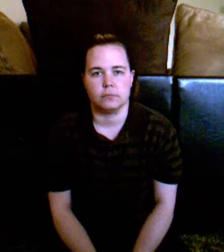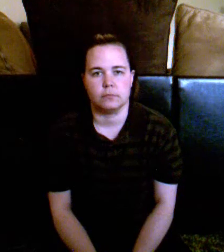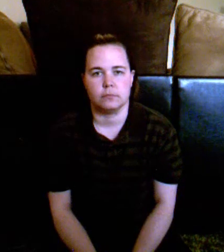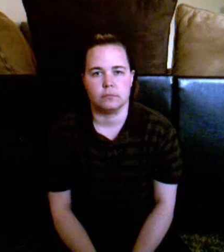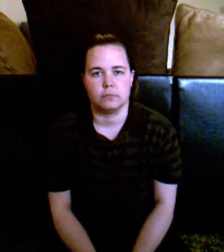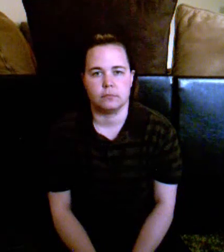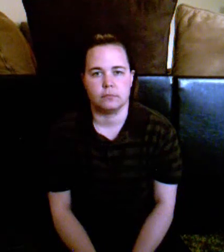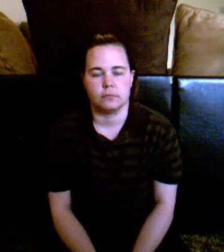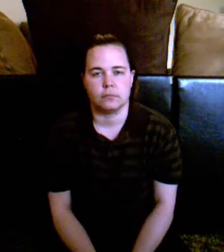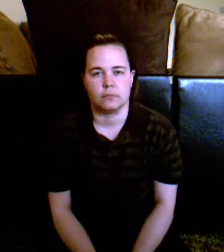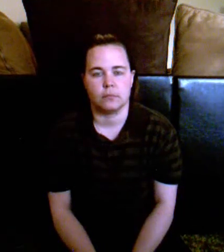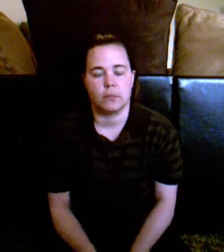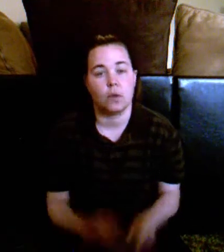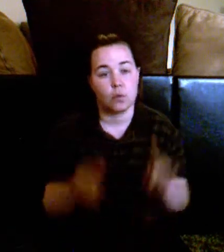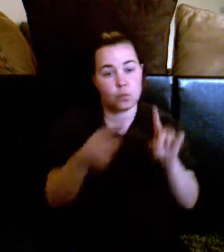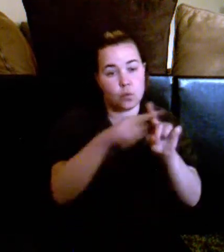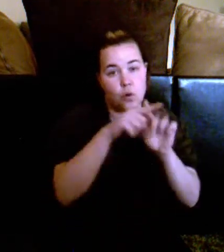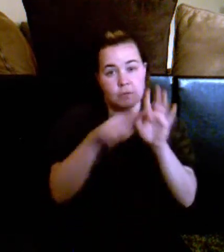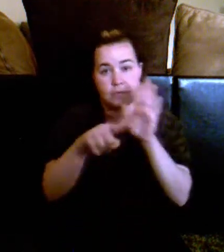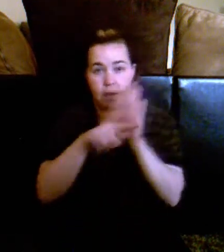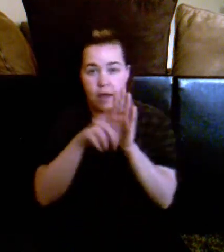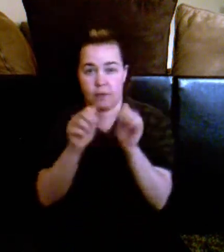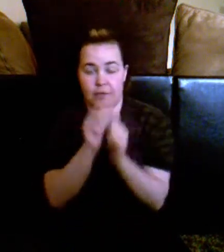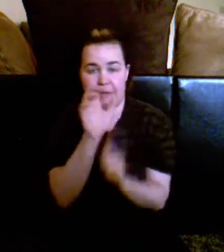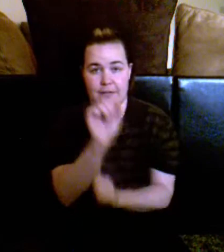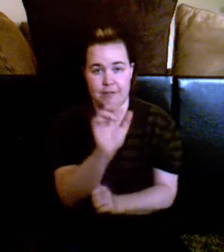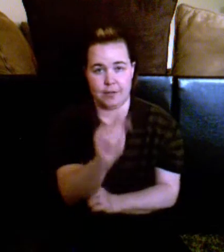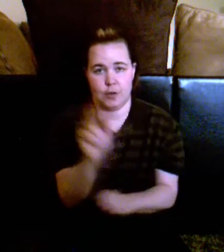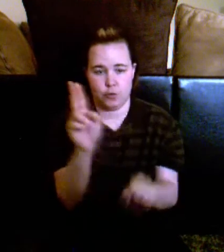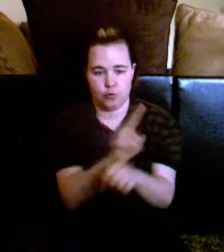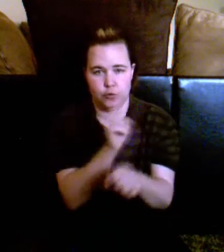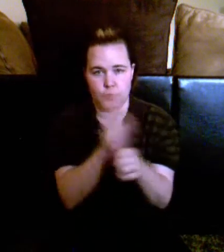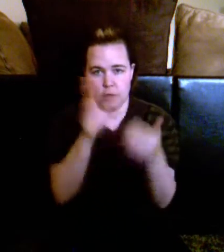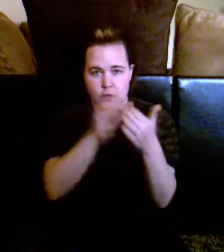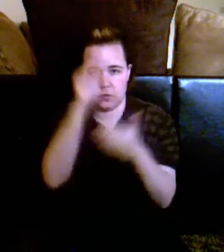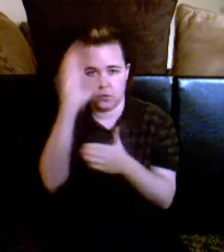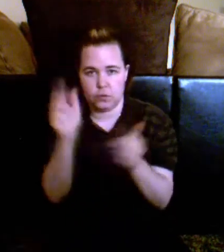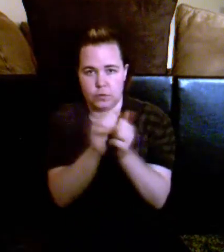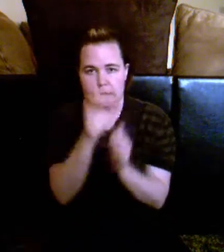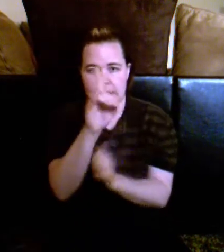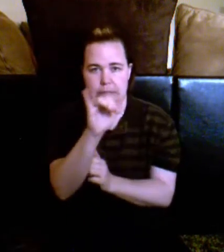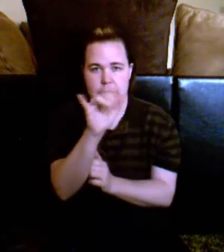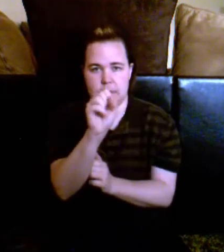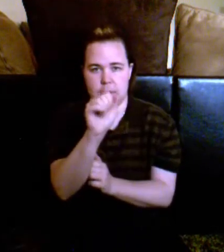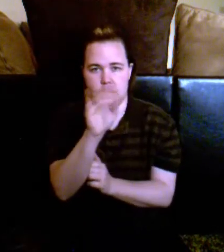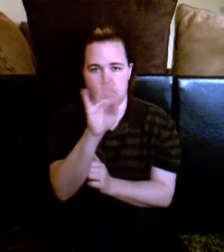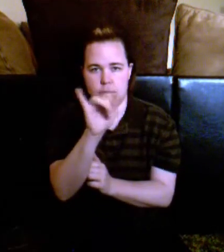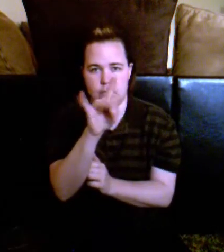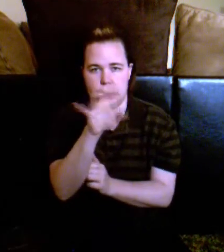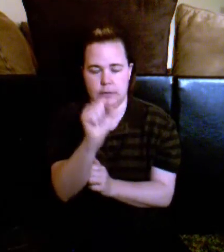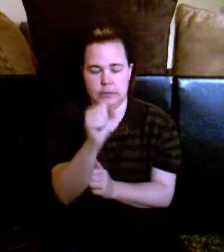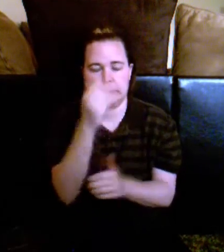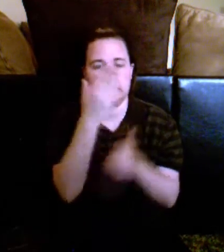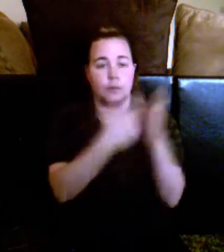The pros and cons of assistive technology used by students with disabilities. Some of the pros are as